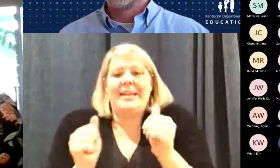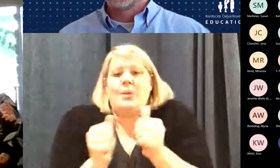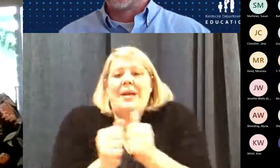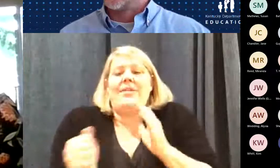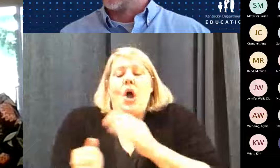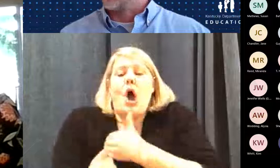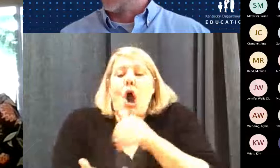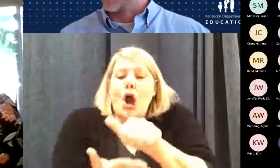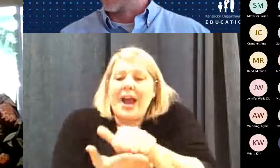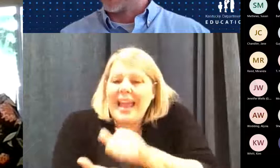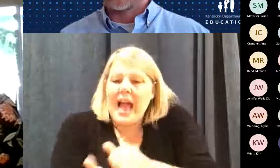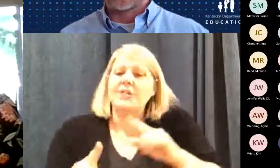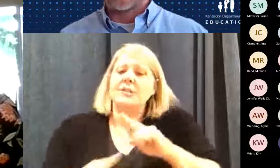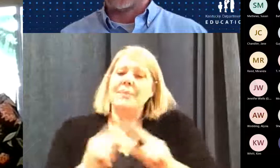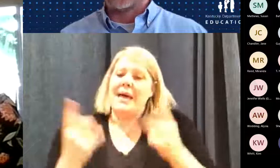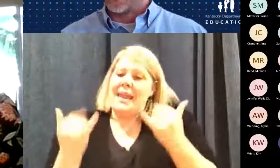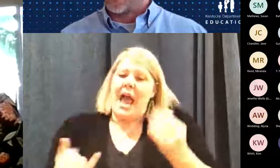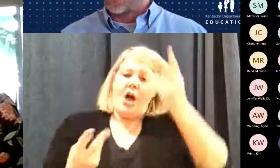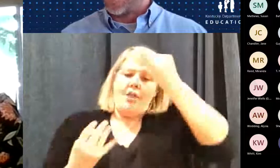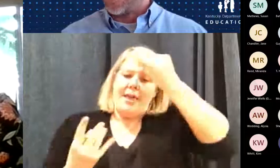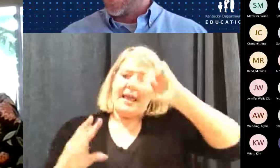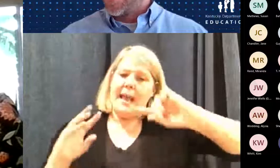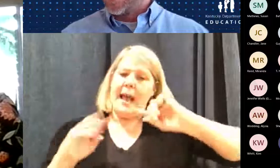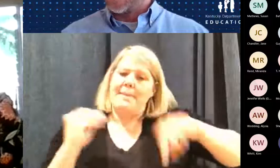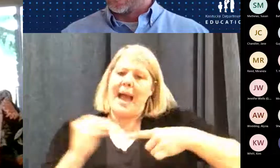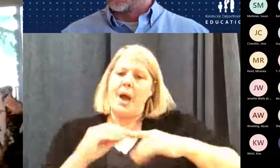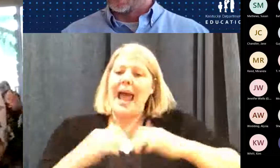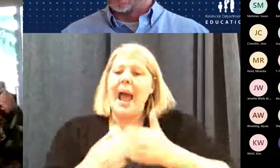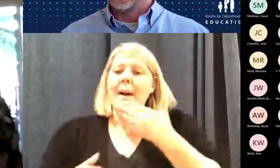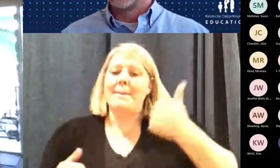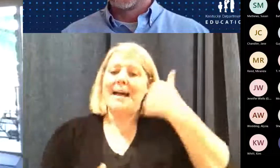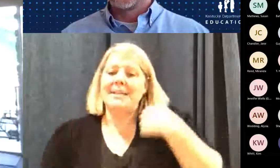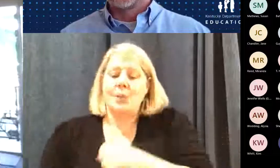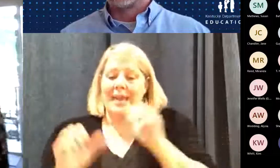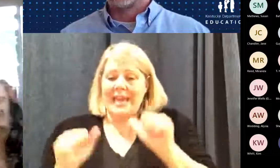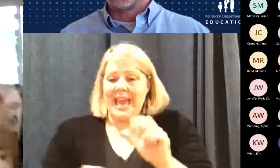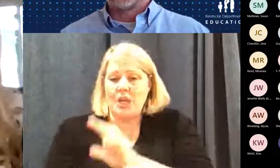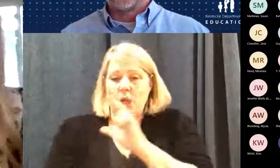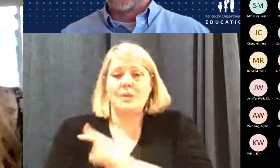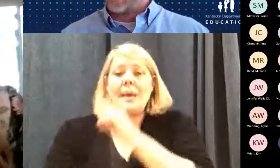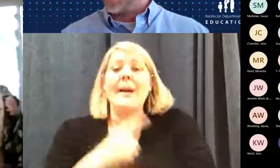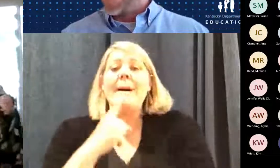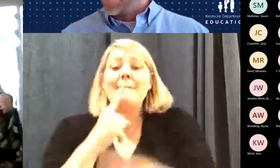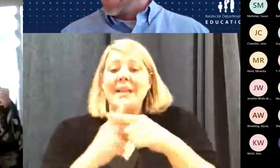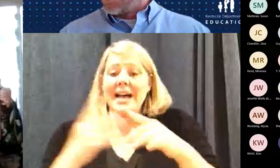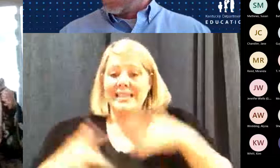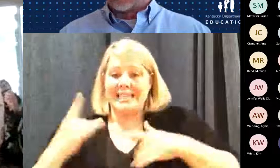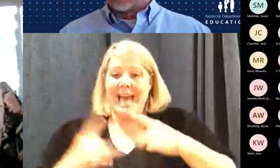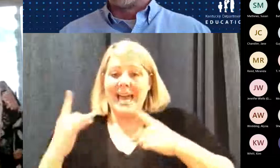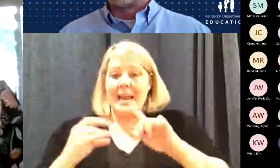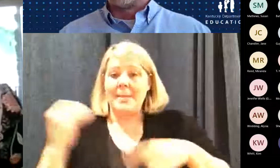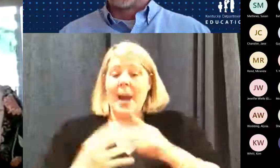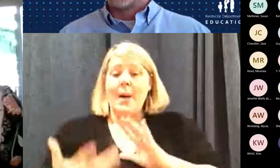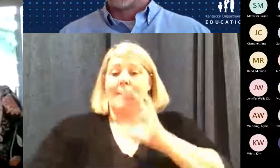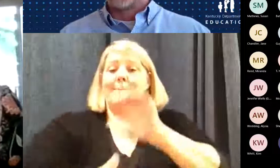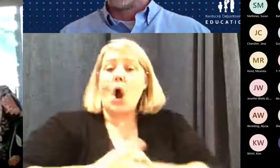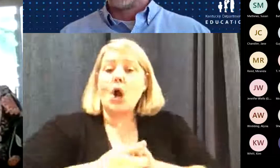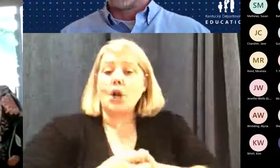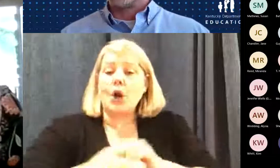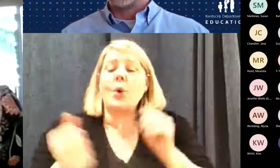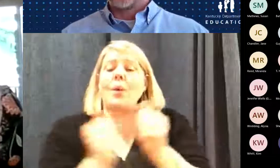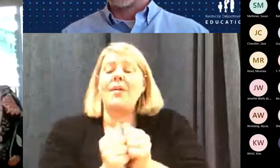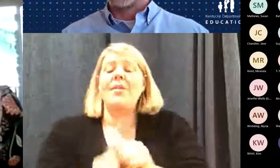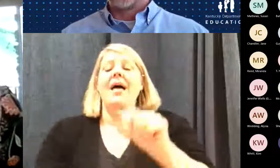use it. And of course, we're excited to partner with LRP. And so make